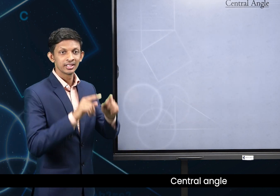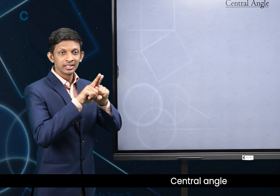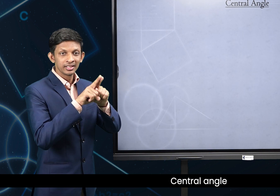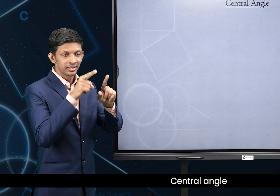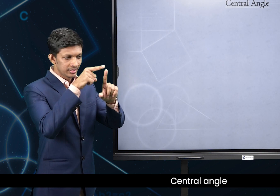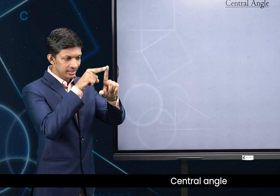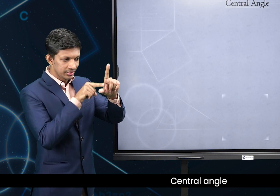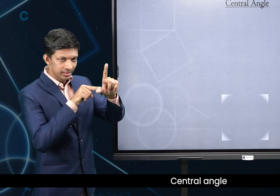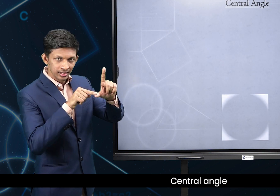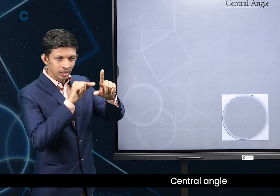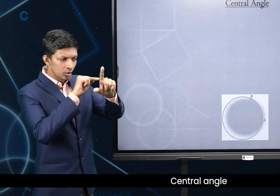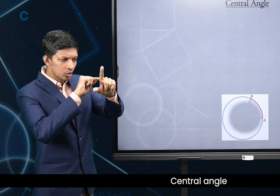Central angle.